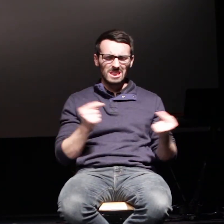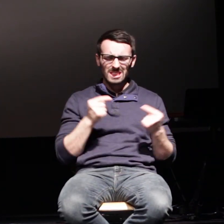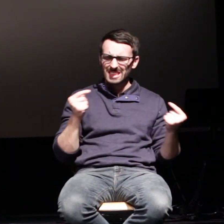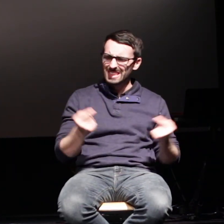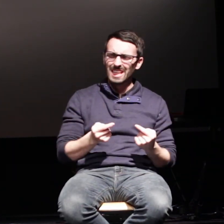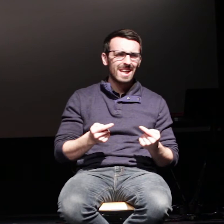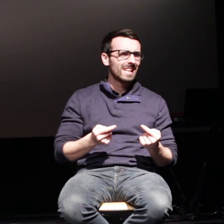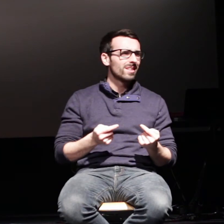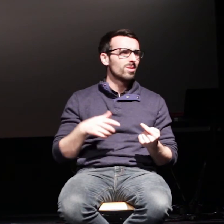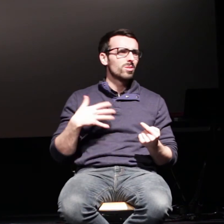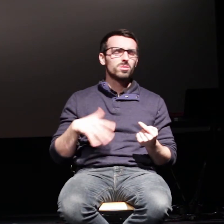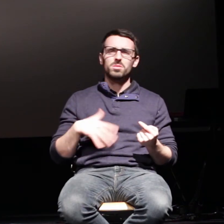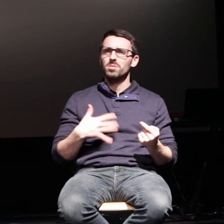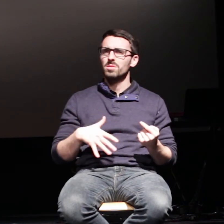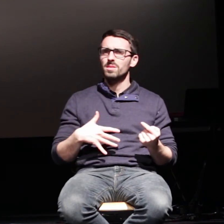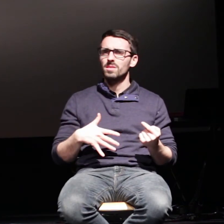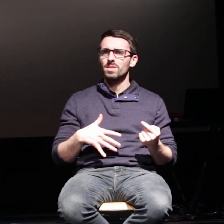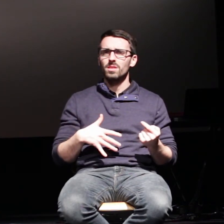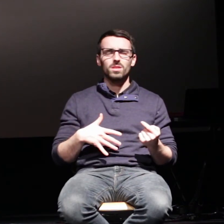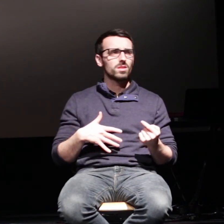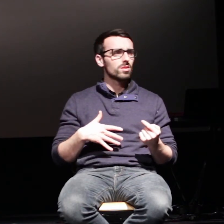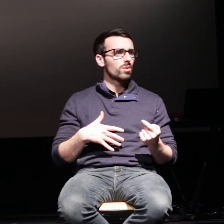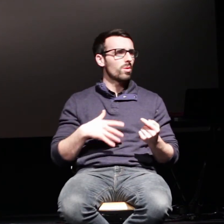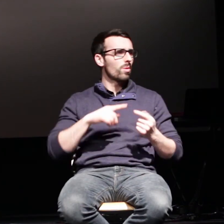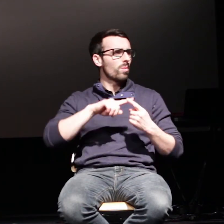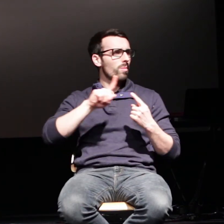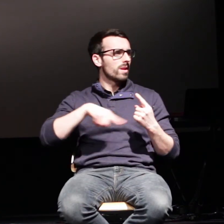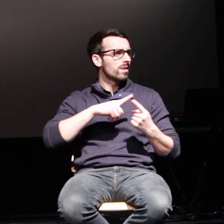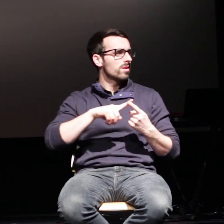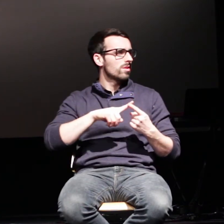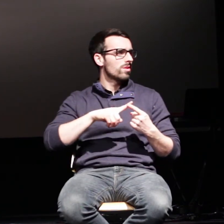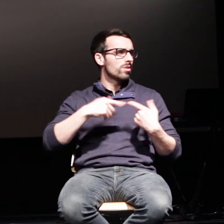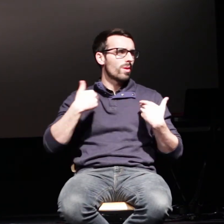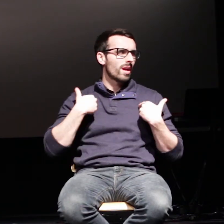matters. Because really, when do we have the opportunity to express our faith?